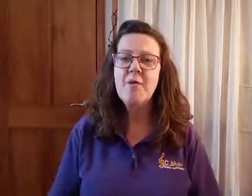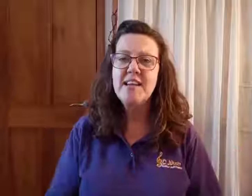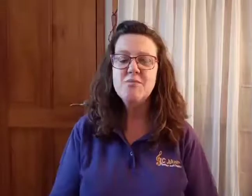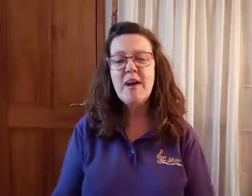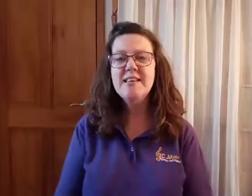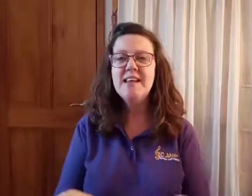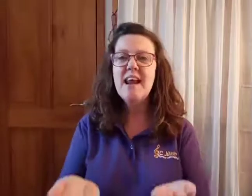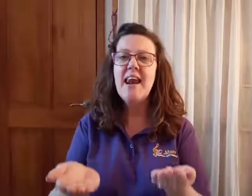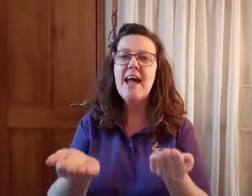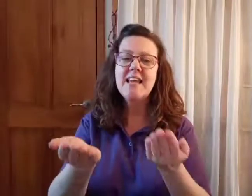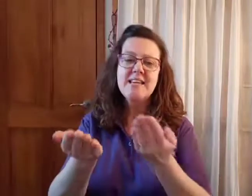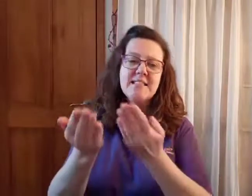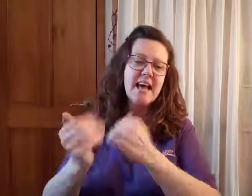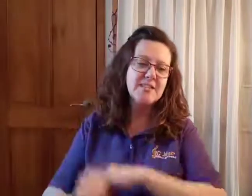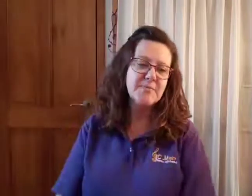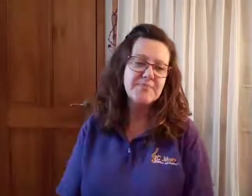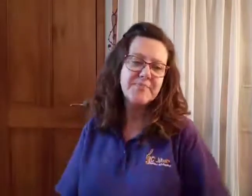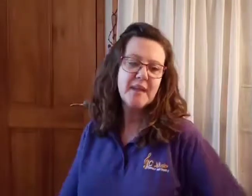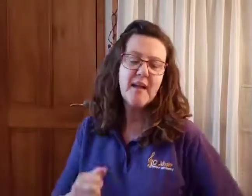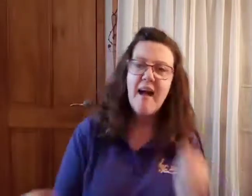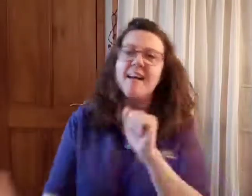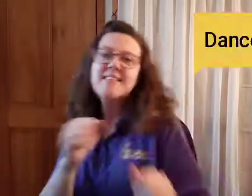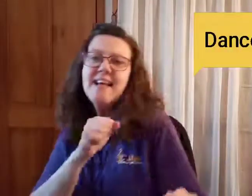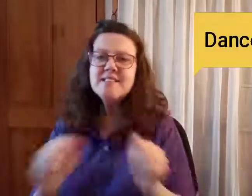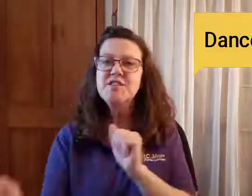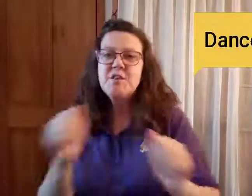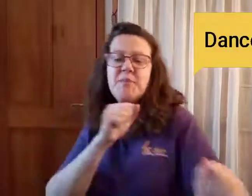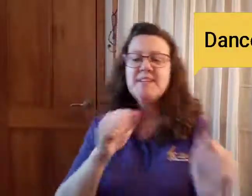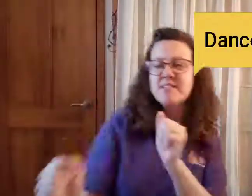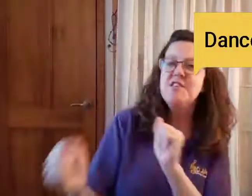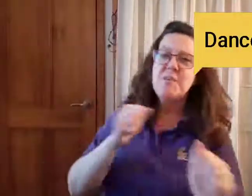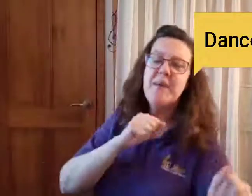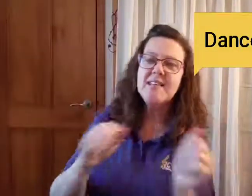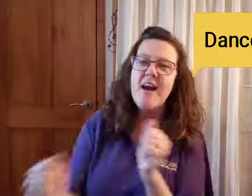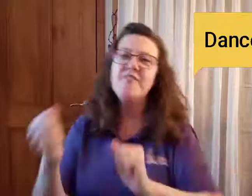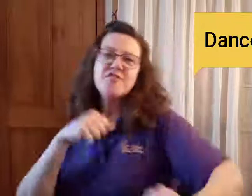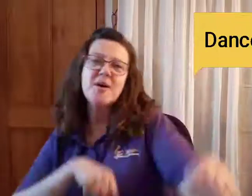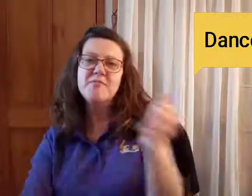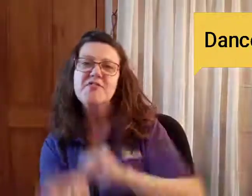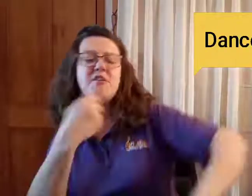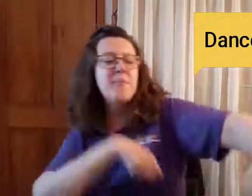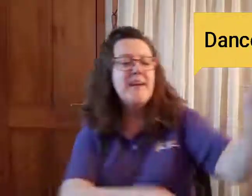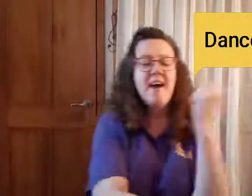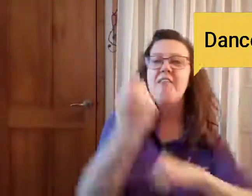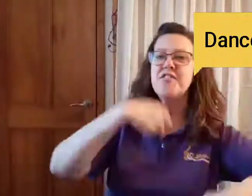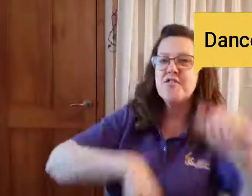he's risen like he said. Dance to the beat of the drum, to the beat of the drum